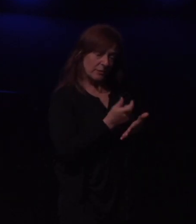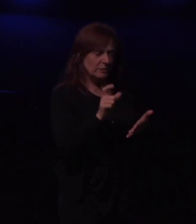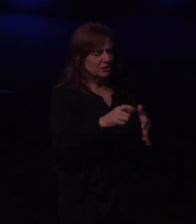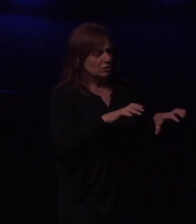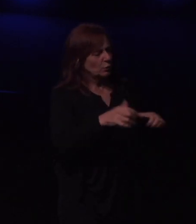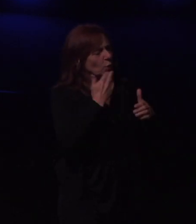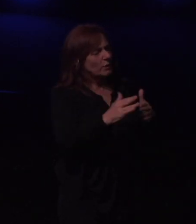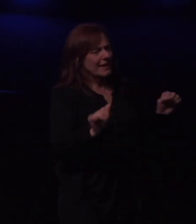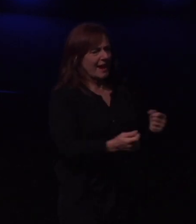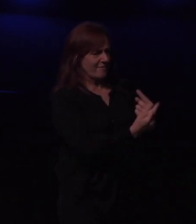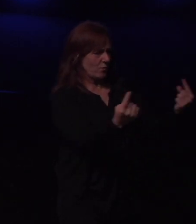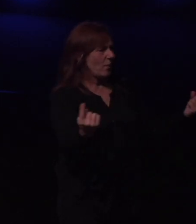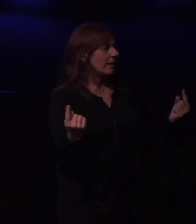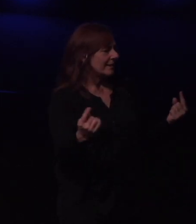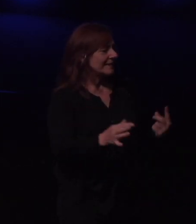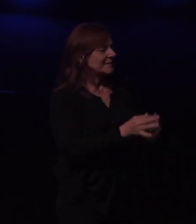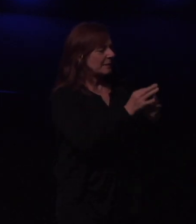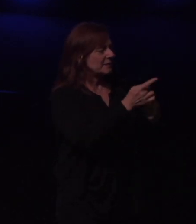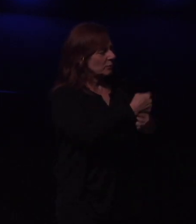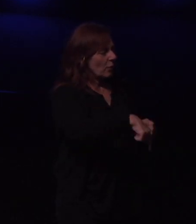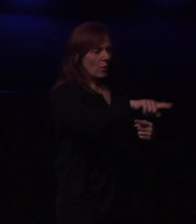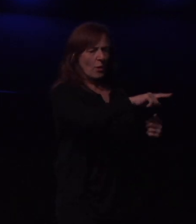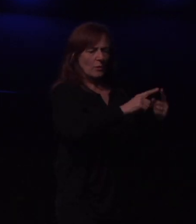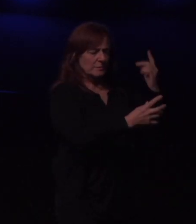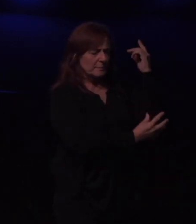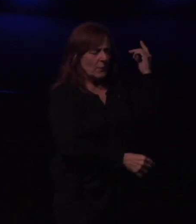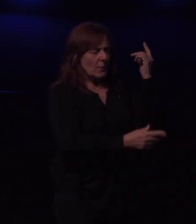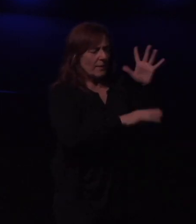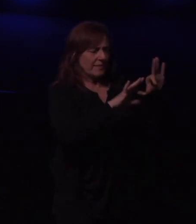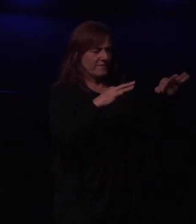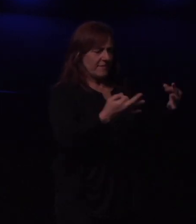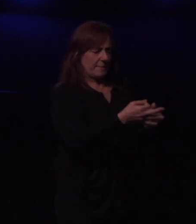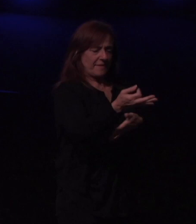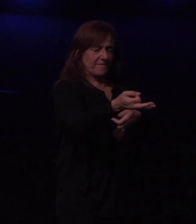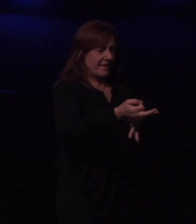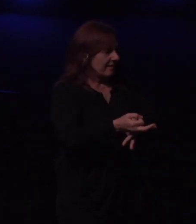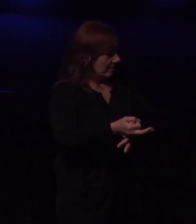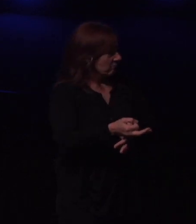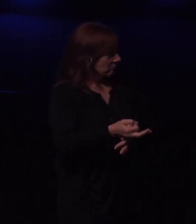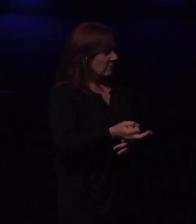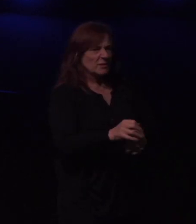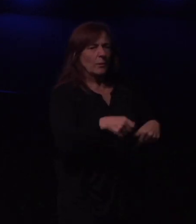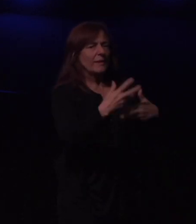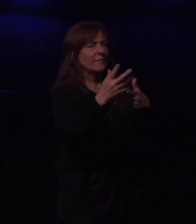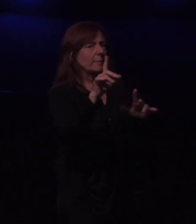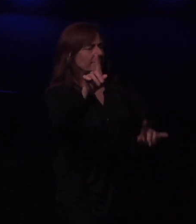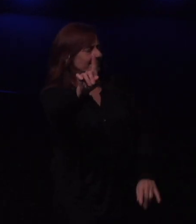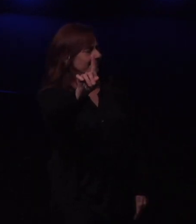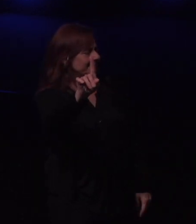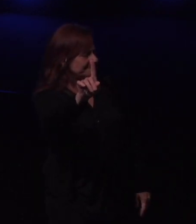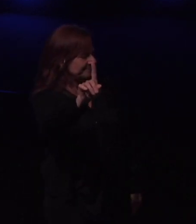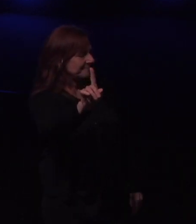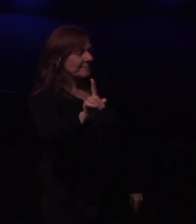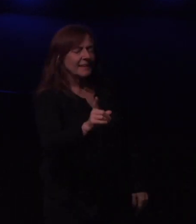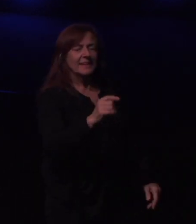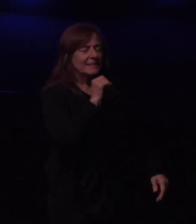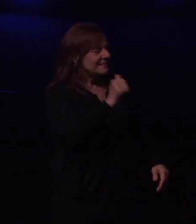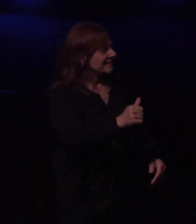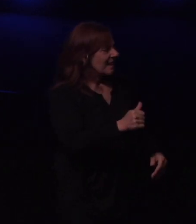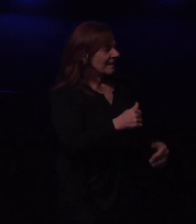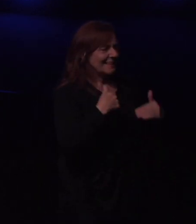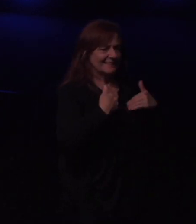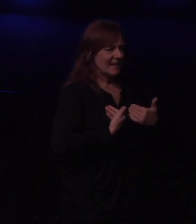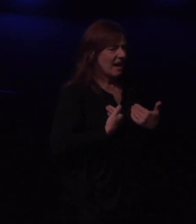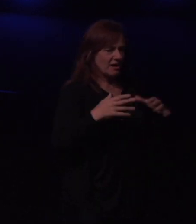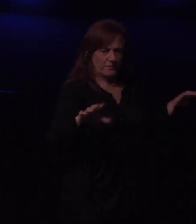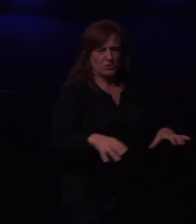should do good to everyone, especially to those in the family of faith." And just leave that up there for a second, Zoe. So let's not get